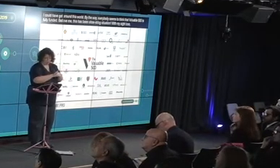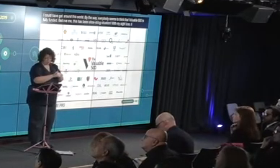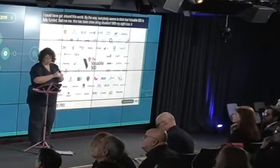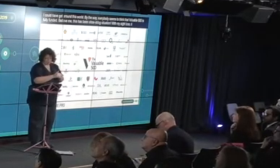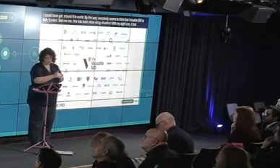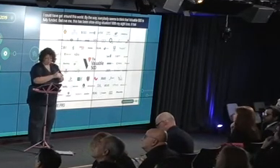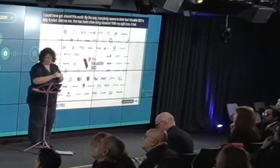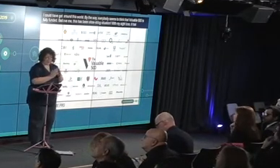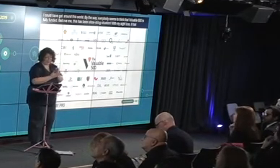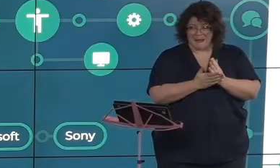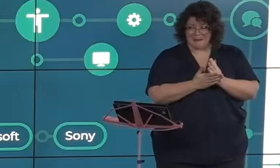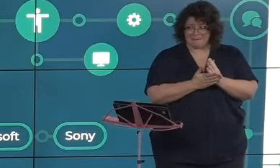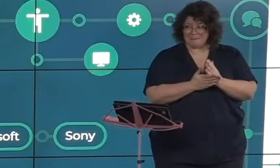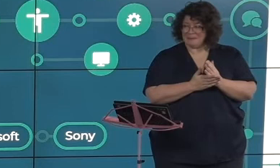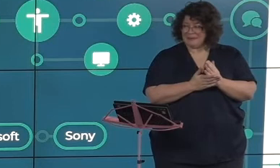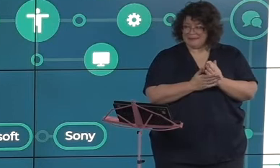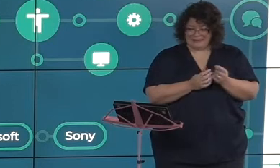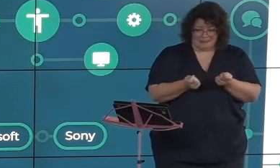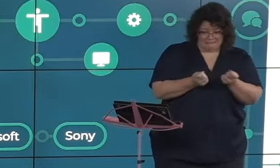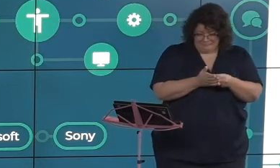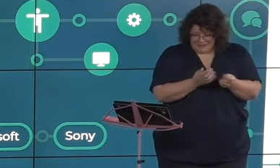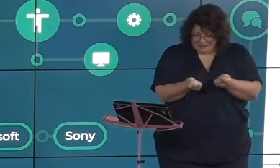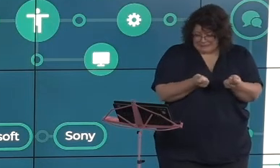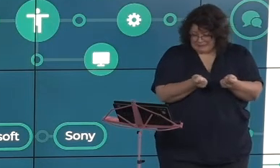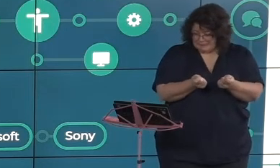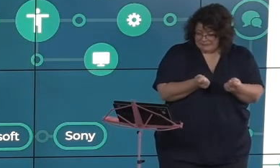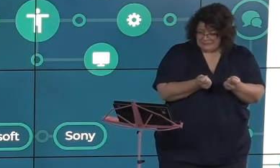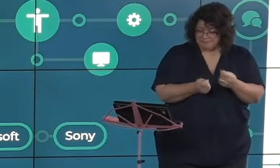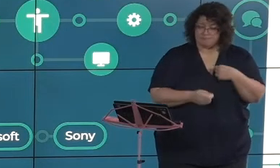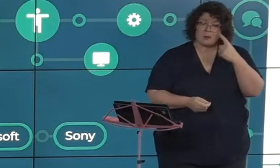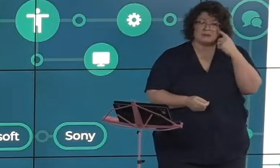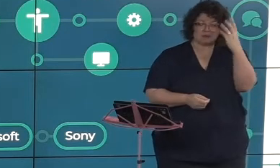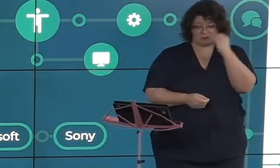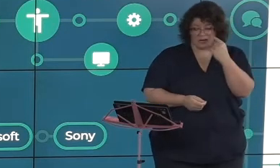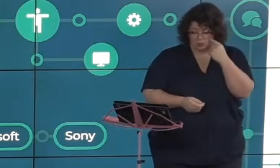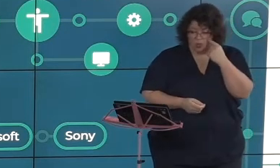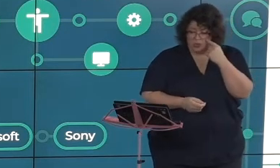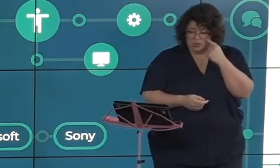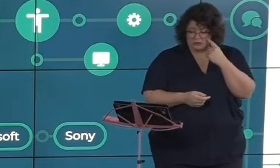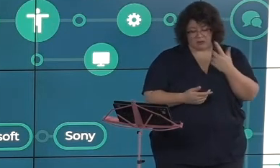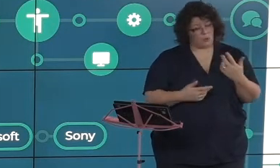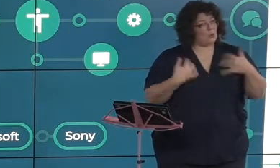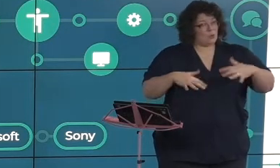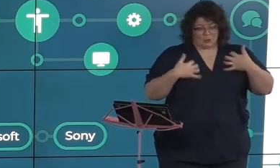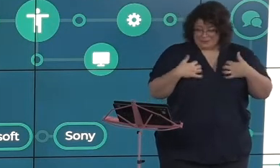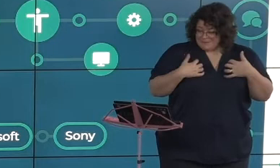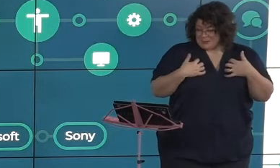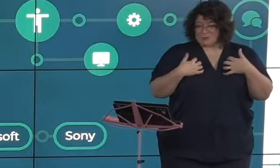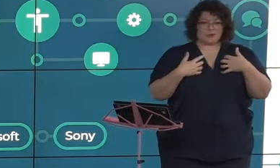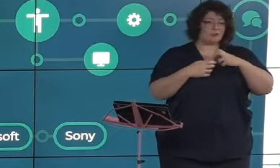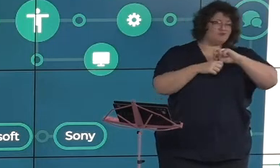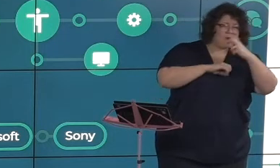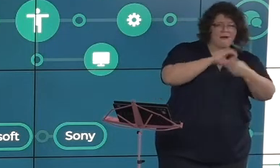adventure to go around the world when I don't see very well, unaccompanied, in economy class and every other thing that you can have back. Thank the